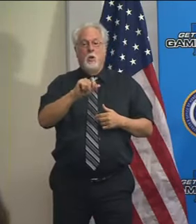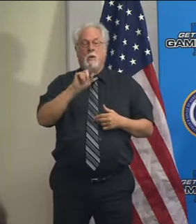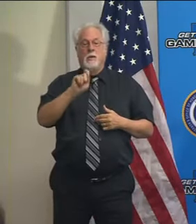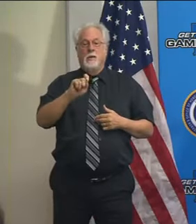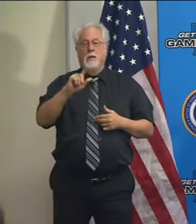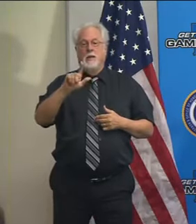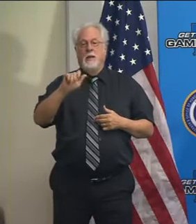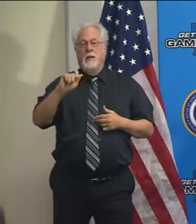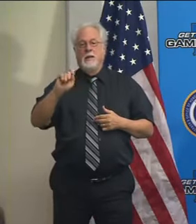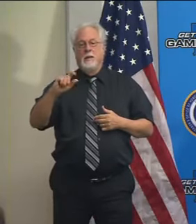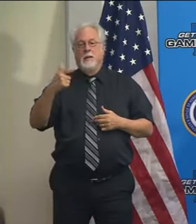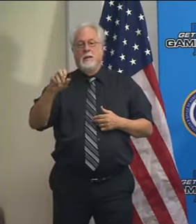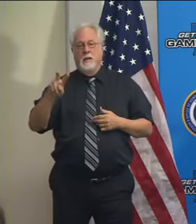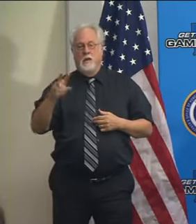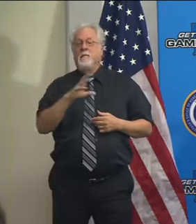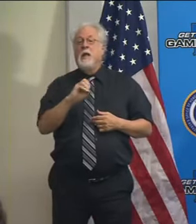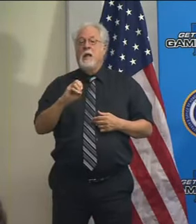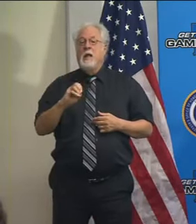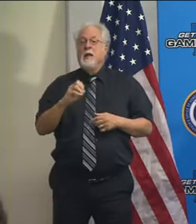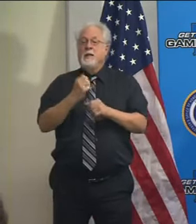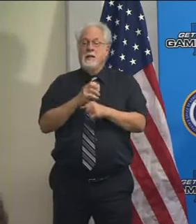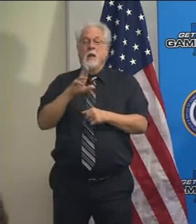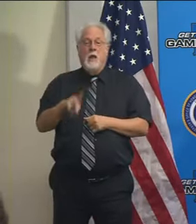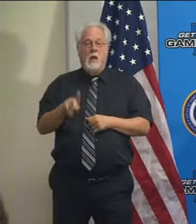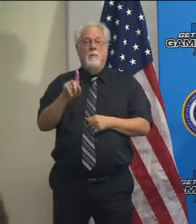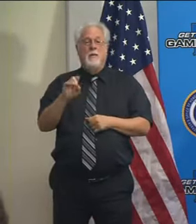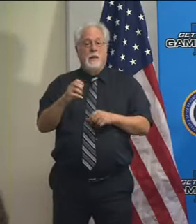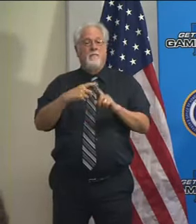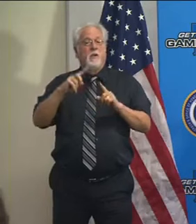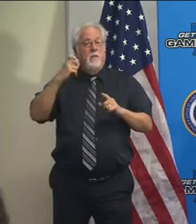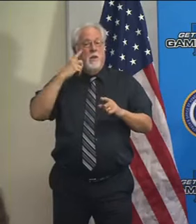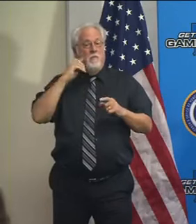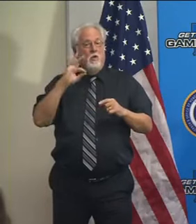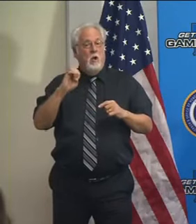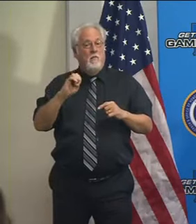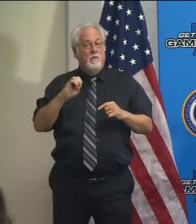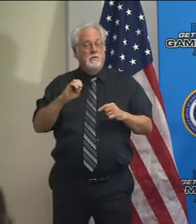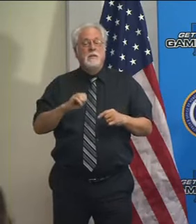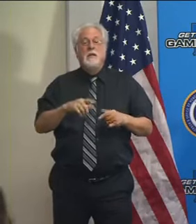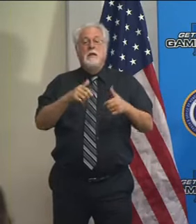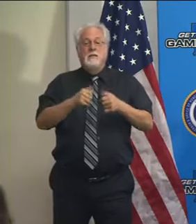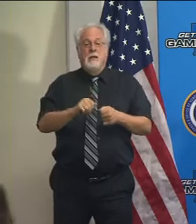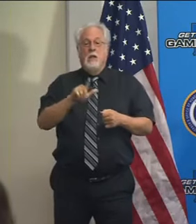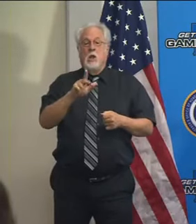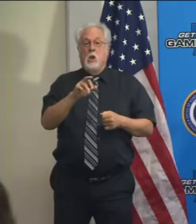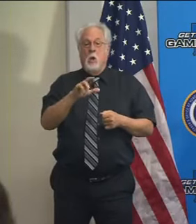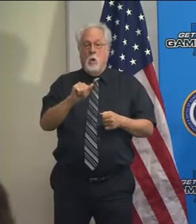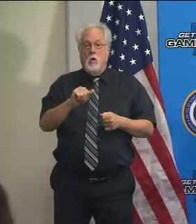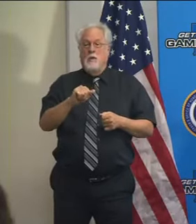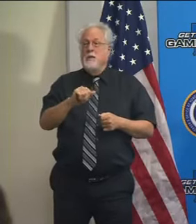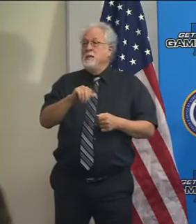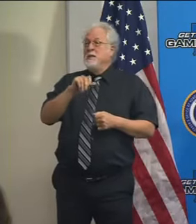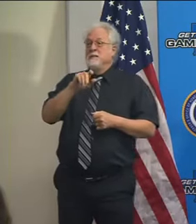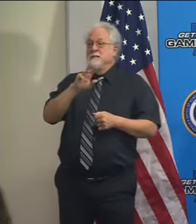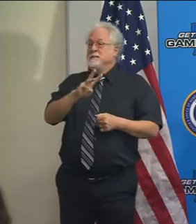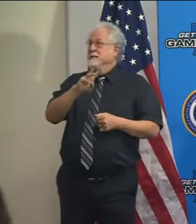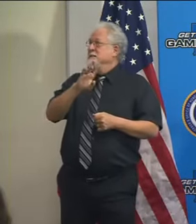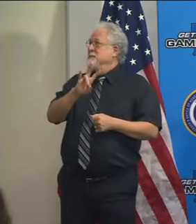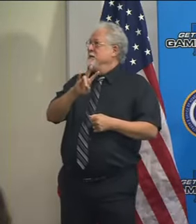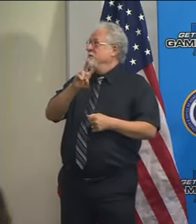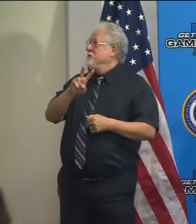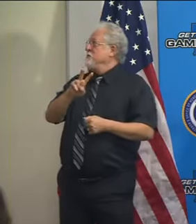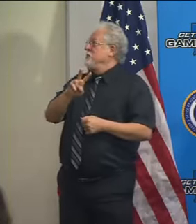hurricanelaura.la.gov. And you can also get updates from the governor's office by texting Laura to 67283.